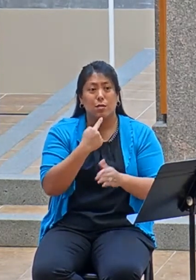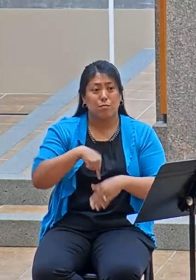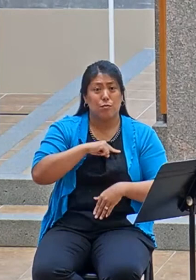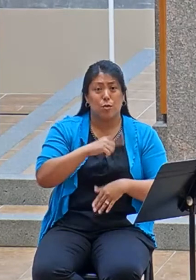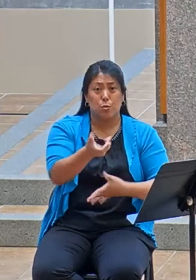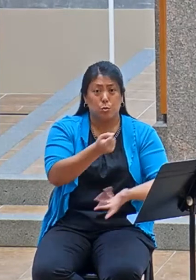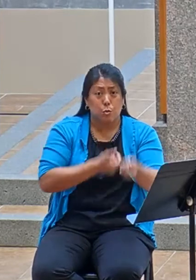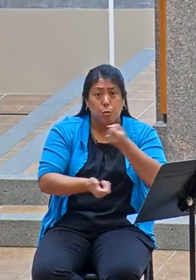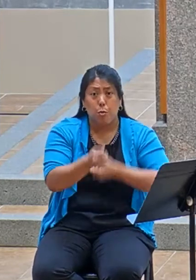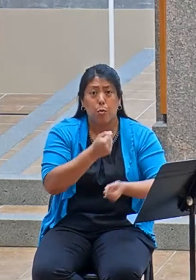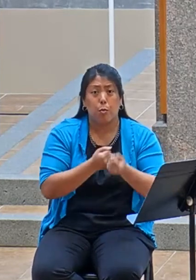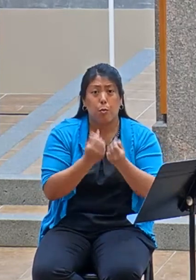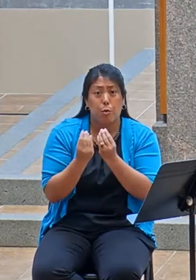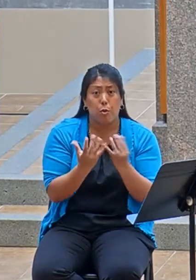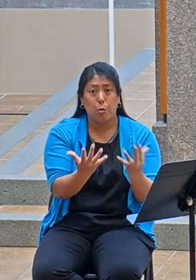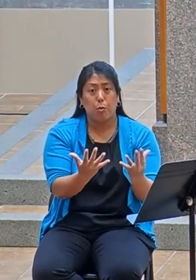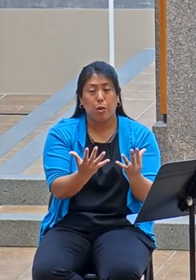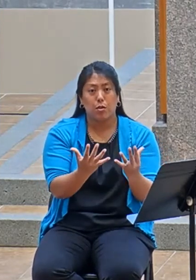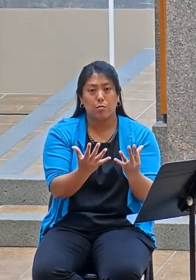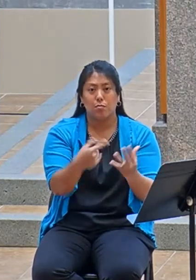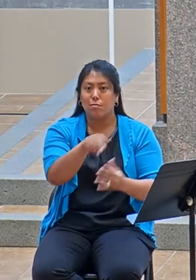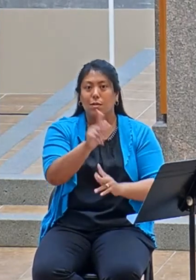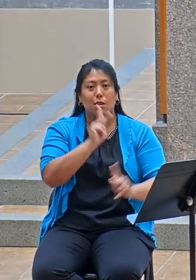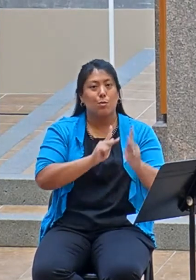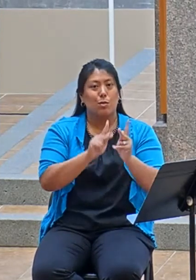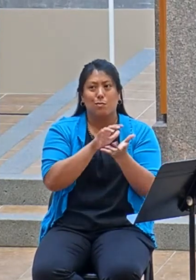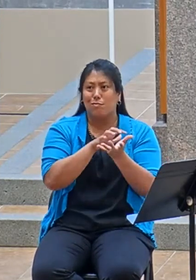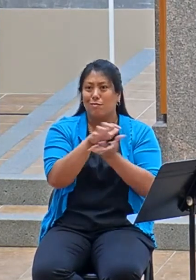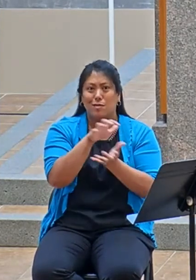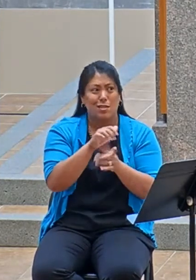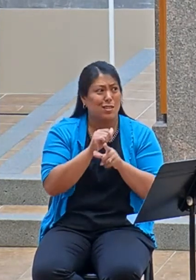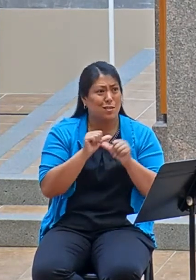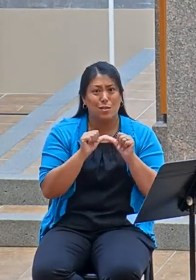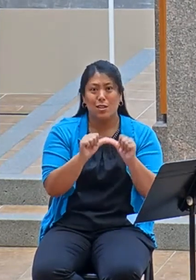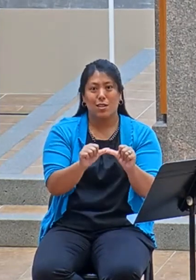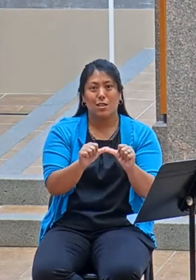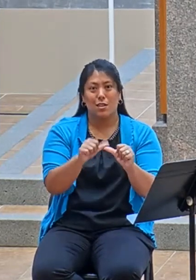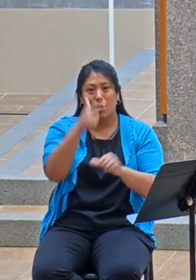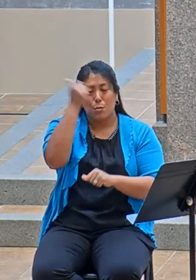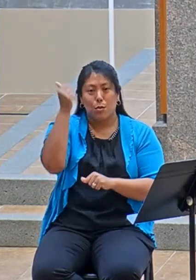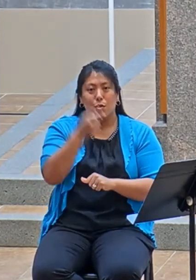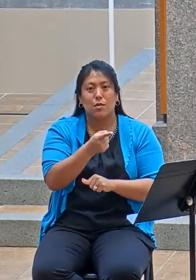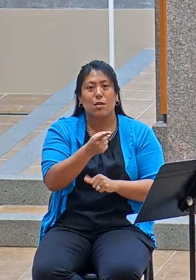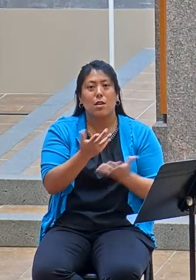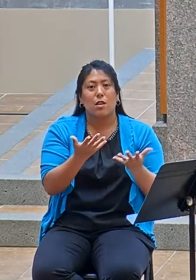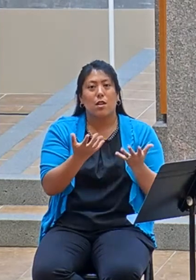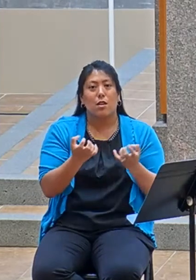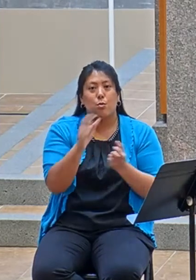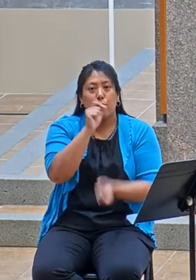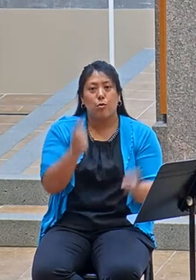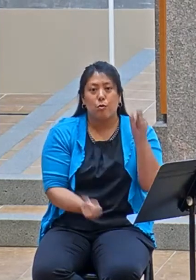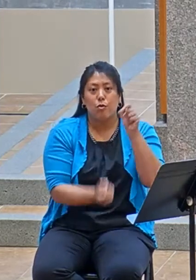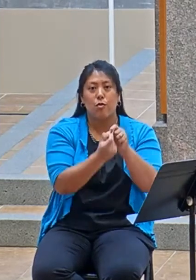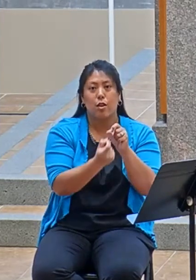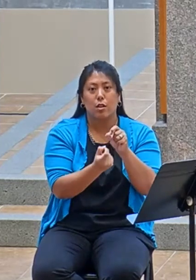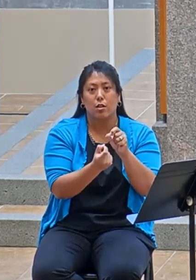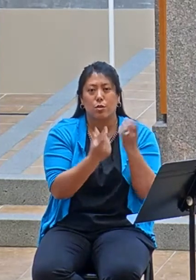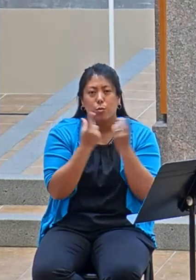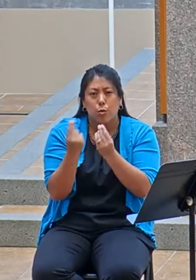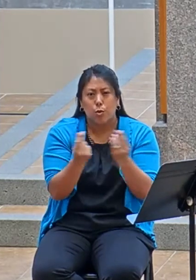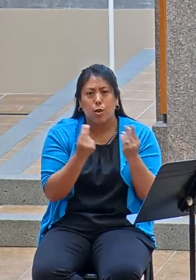out? They probably laughed even more because they would be more focused on revenge. What are we going to do about this